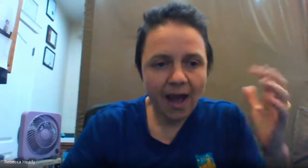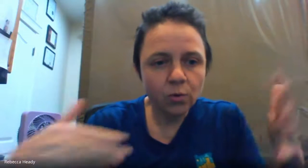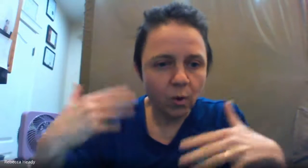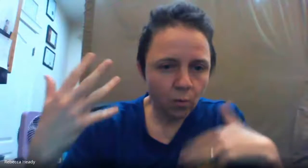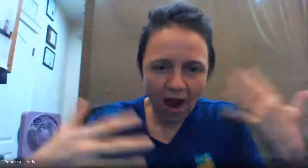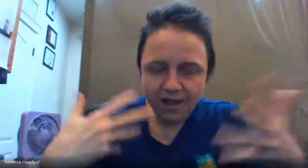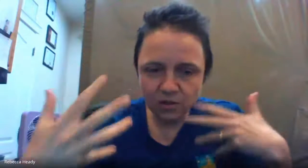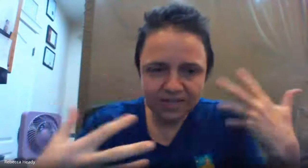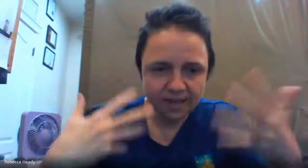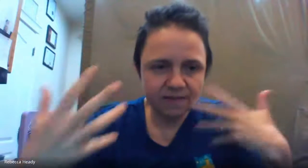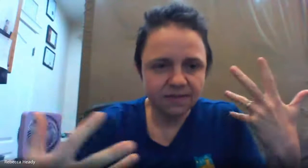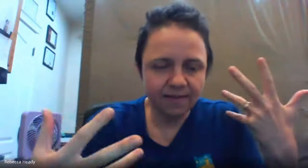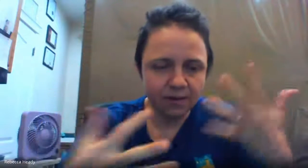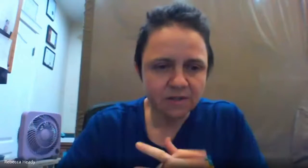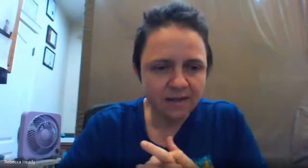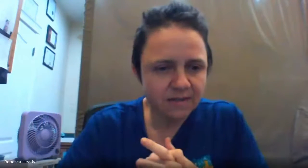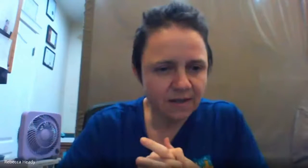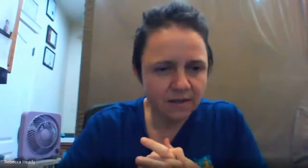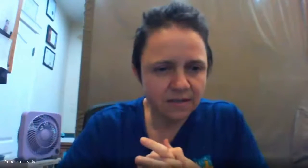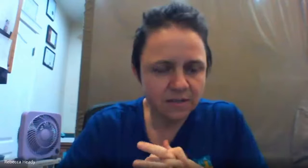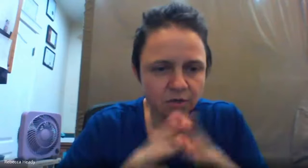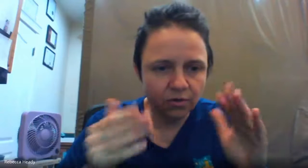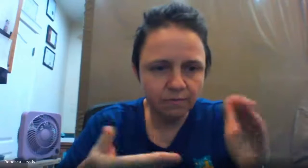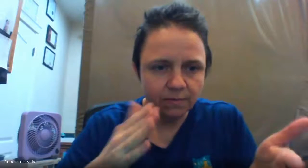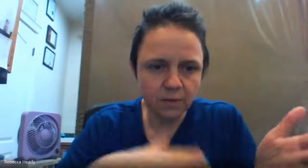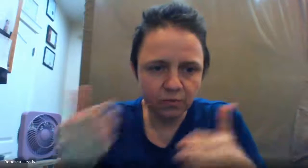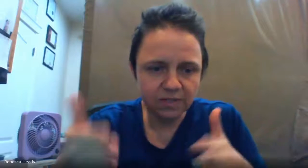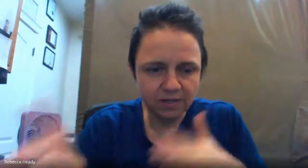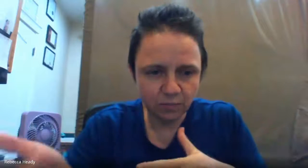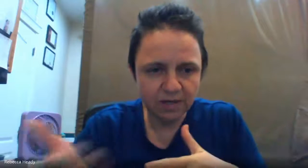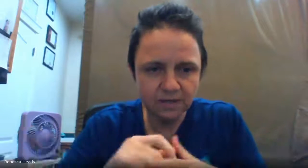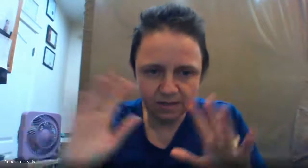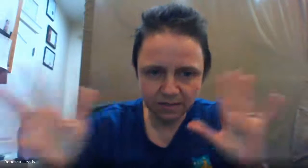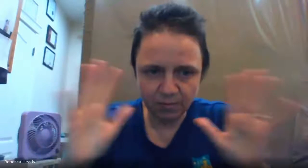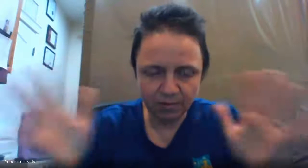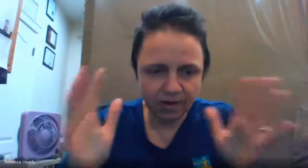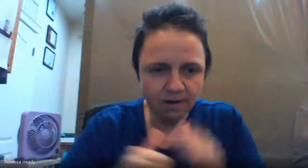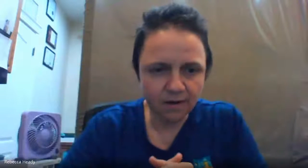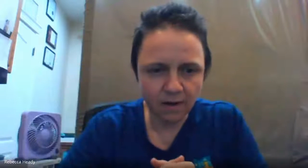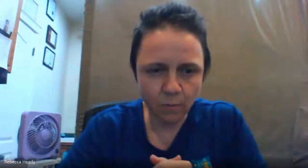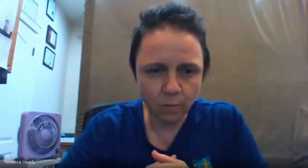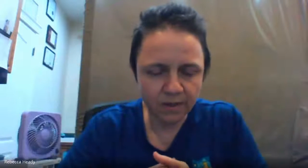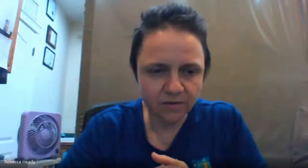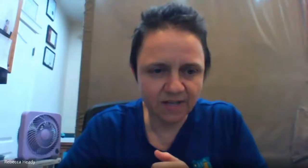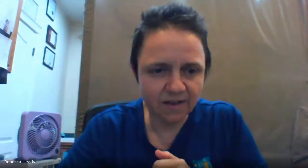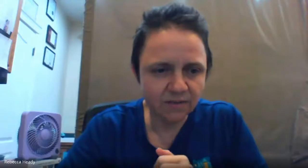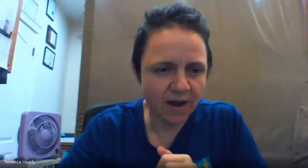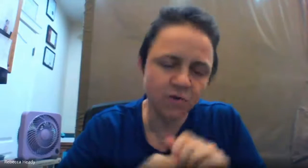how or why you're taking this sign language class. And since you're new to this week, to these people that are here, can you tell us? You don't